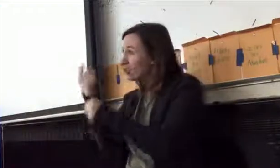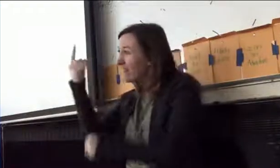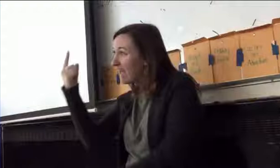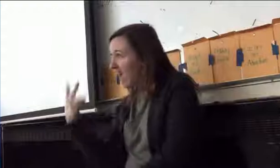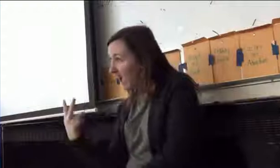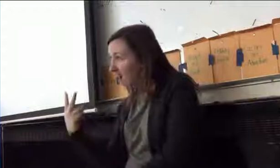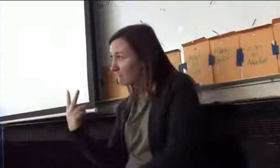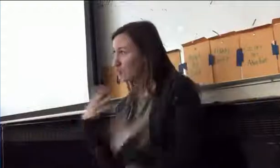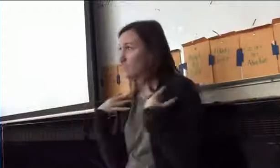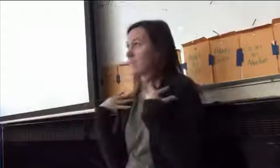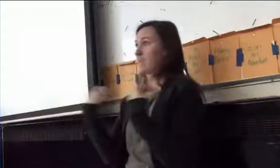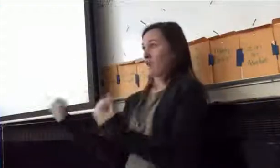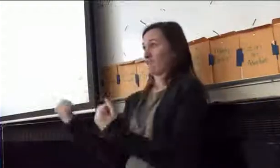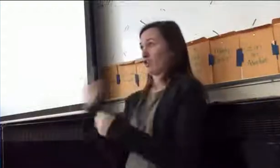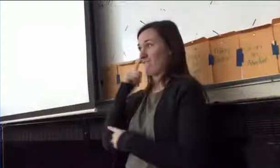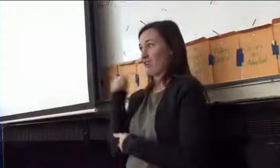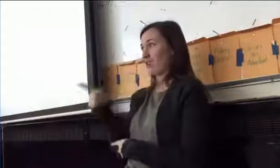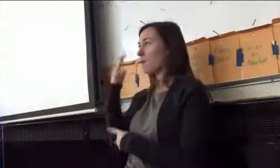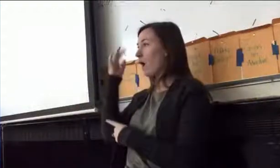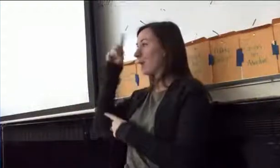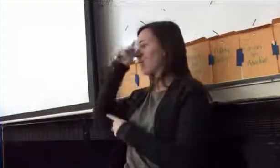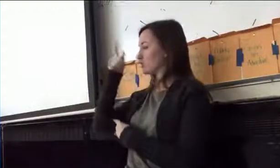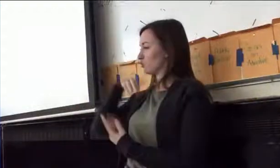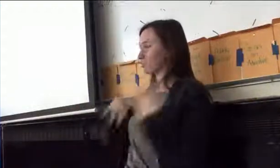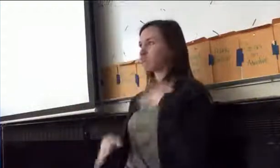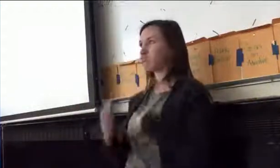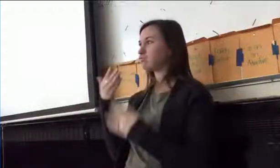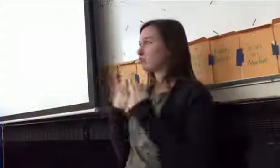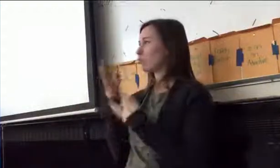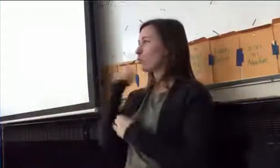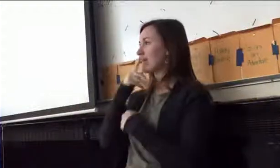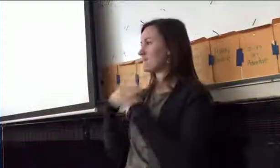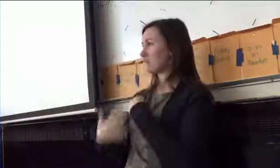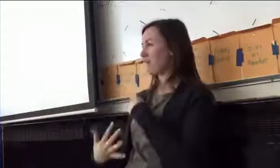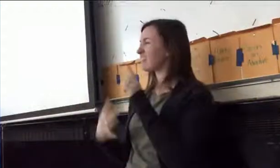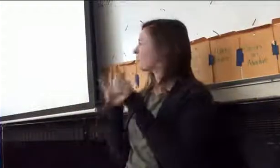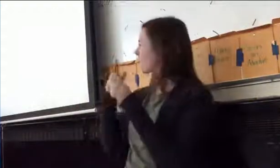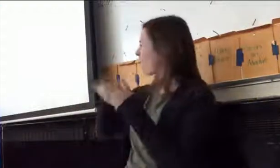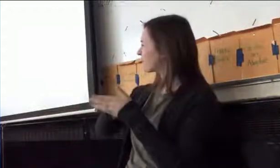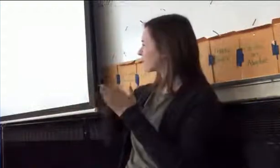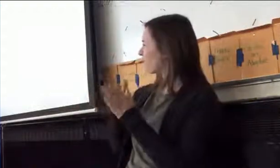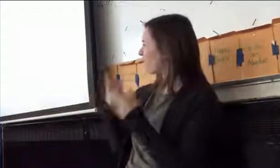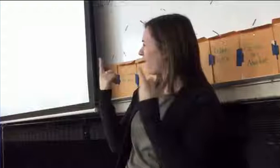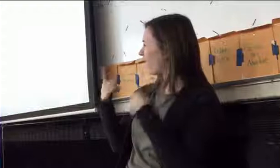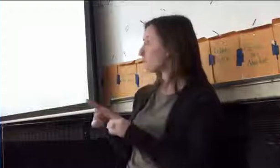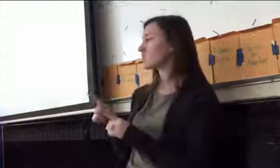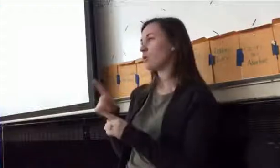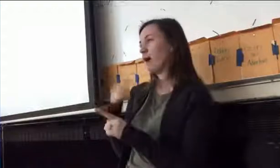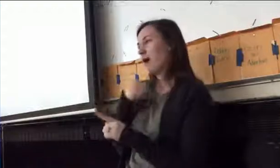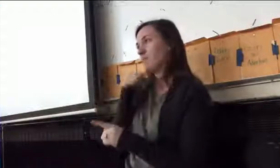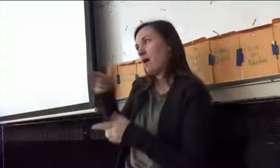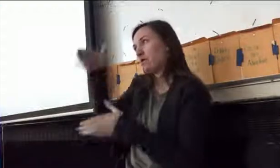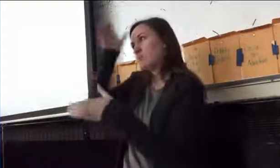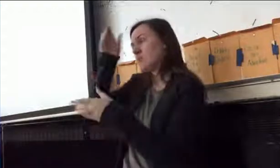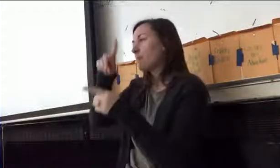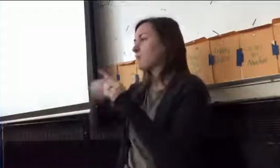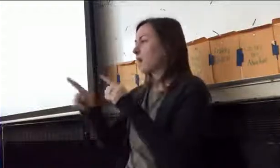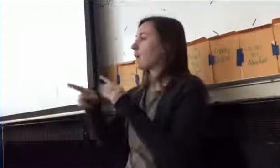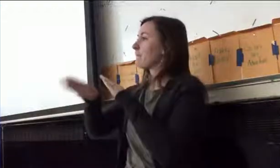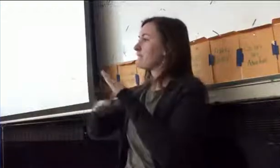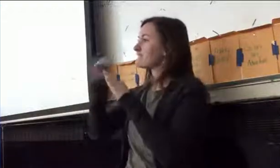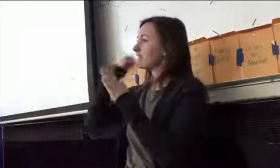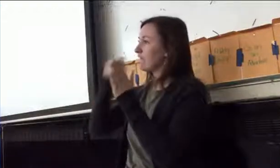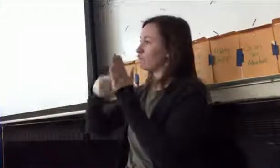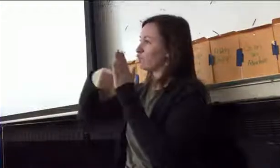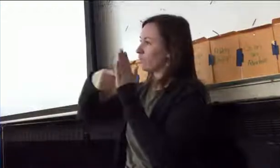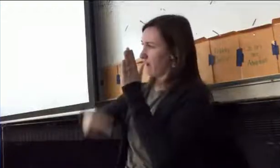So tetanus, and I'm not a genius on tetanus, but tetanus basically, so when you like open up some sort of a thing and you have like the rust